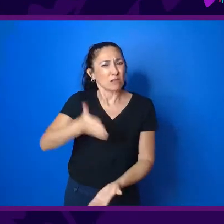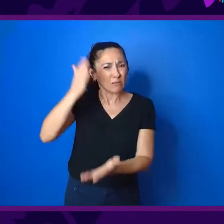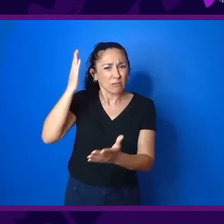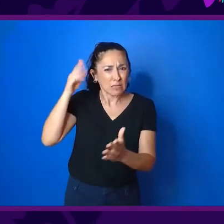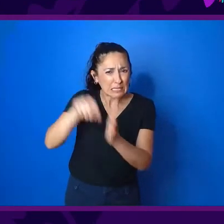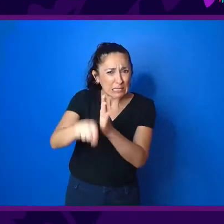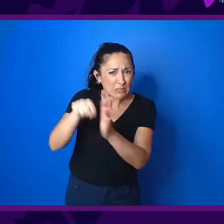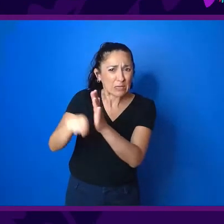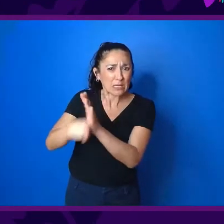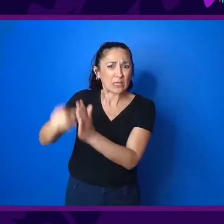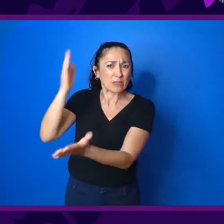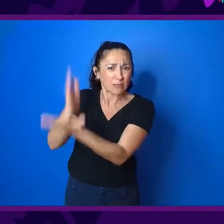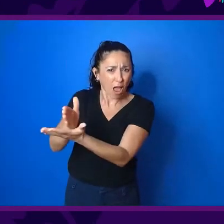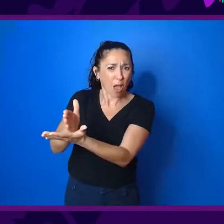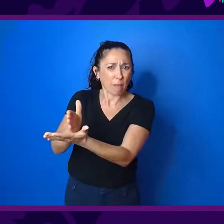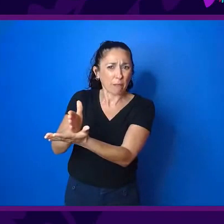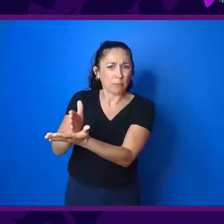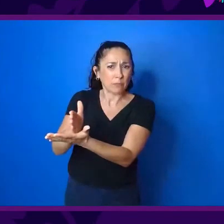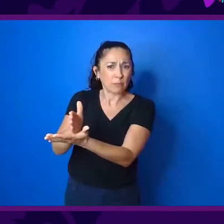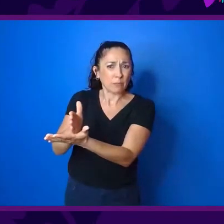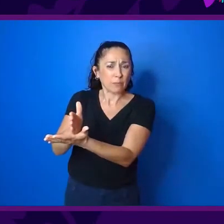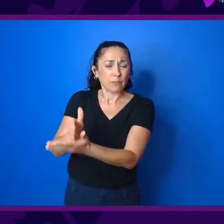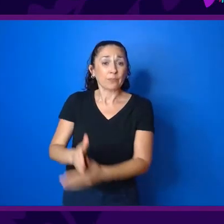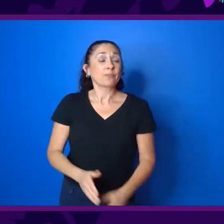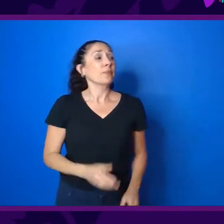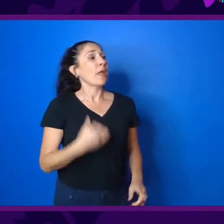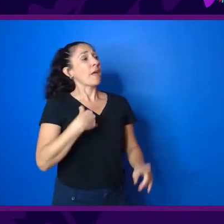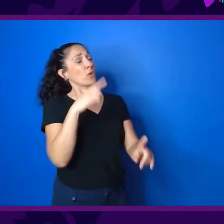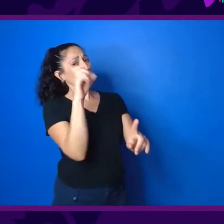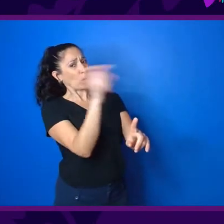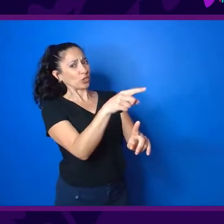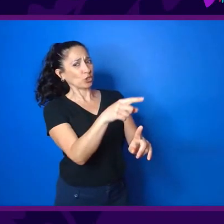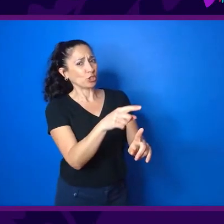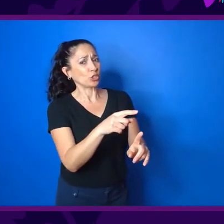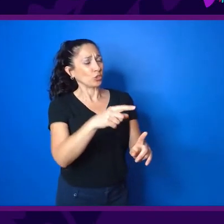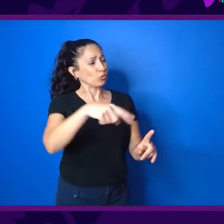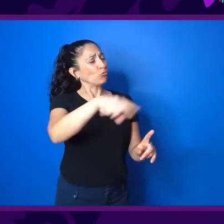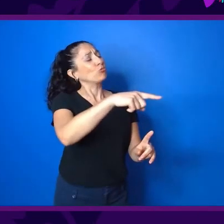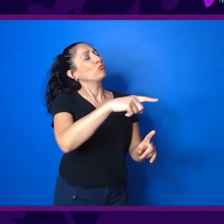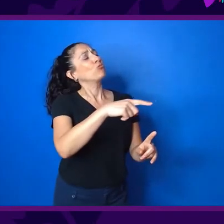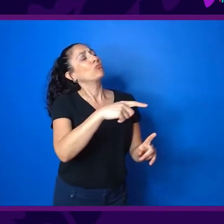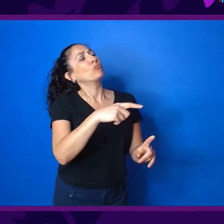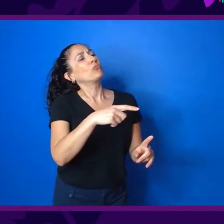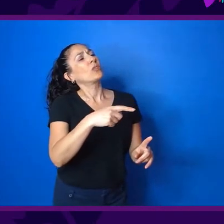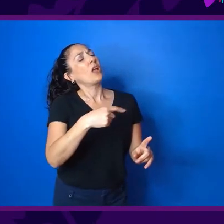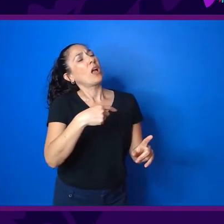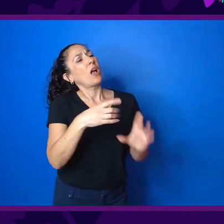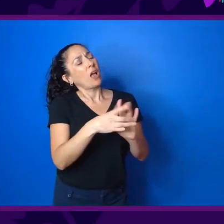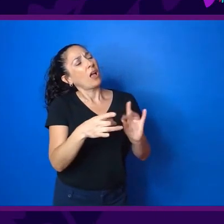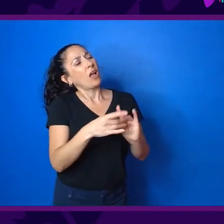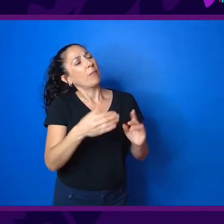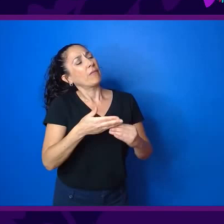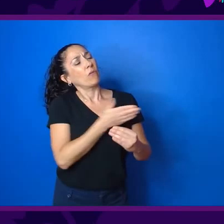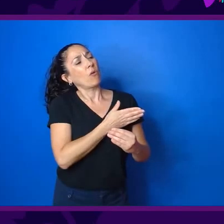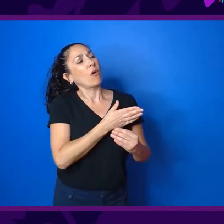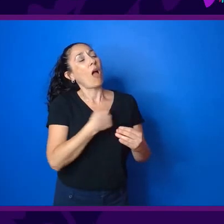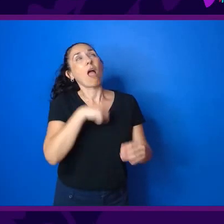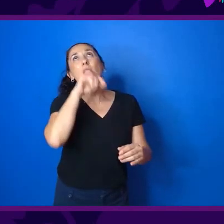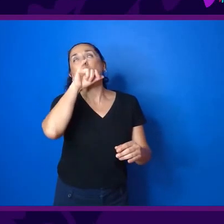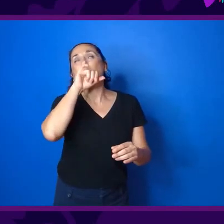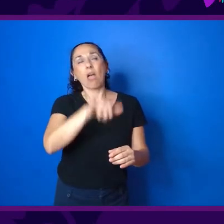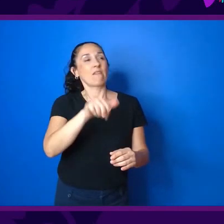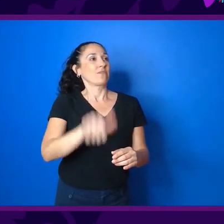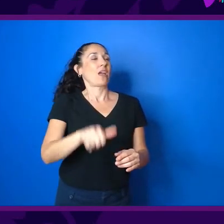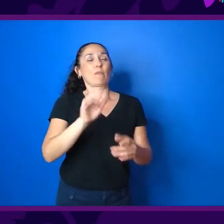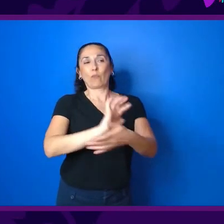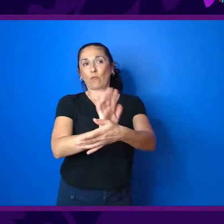I have a question for you guys. So like I was saying right before I introduced you, I love the documentary. To me, this